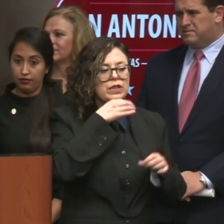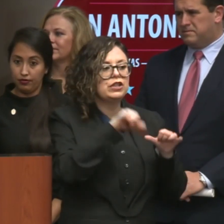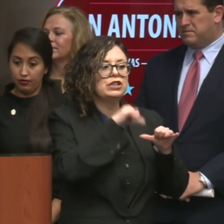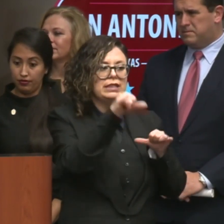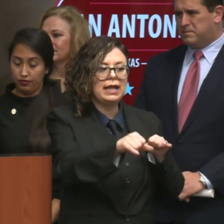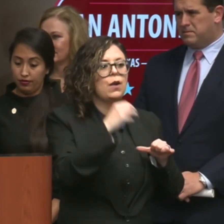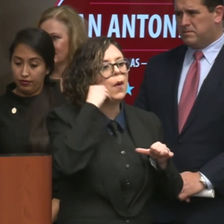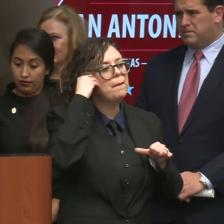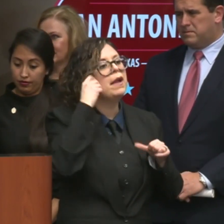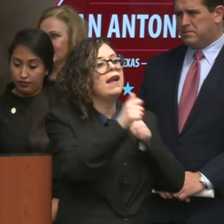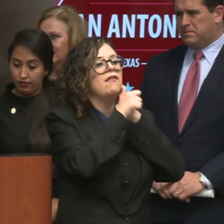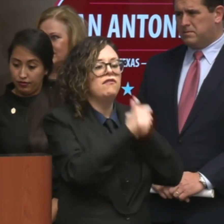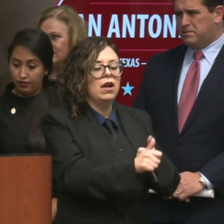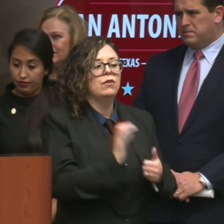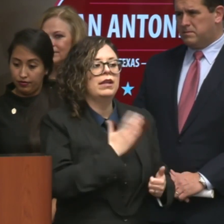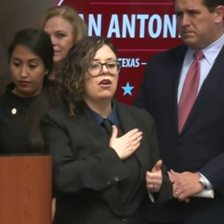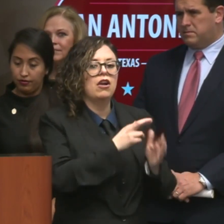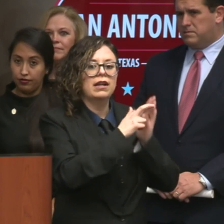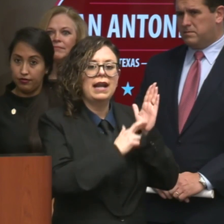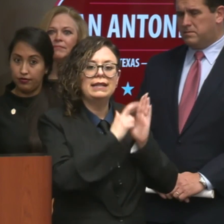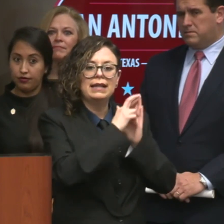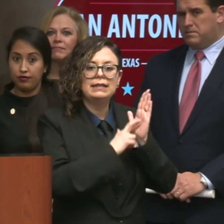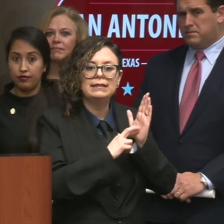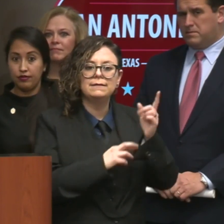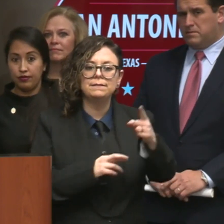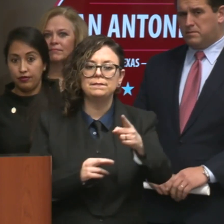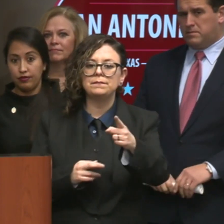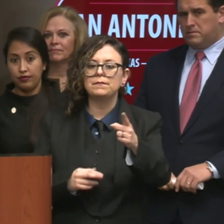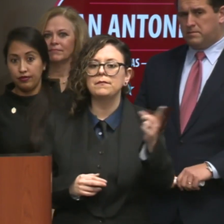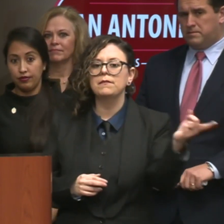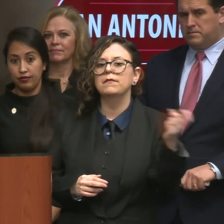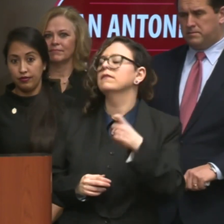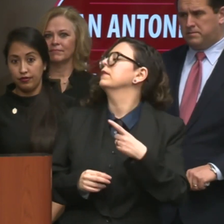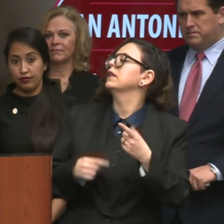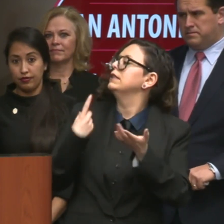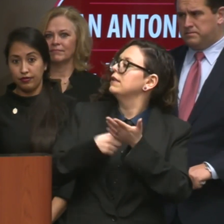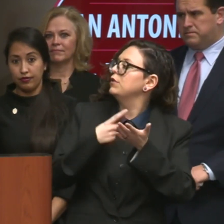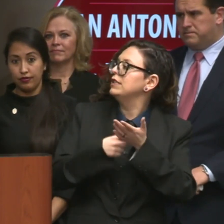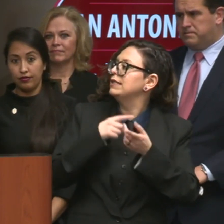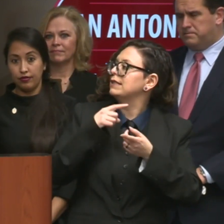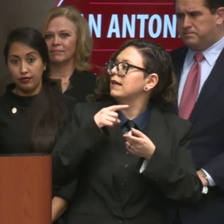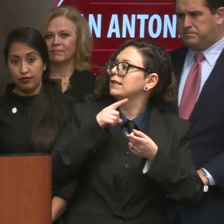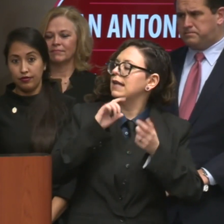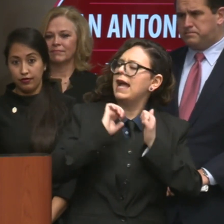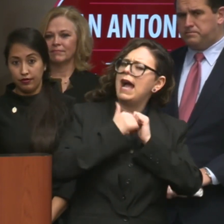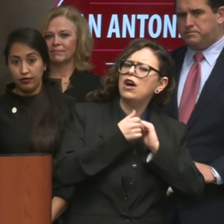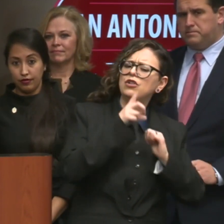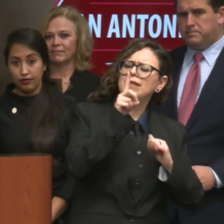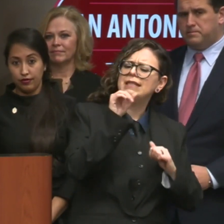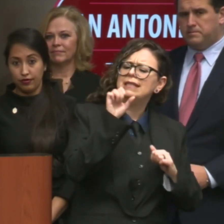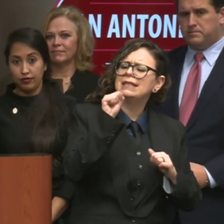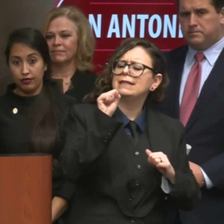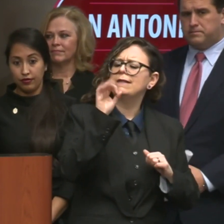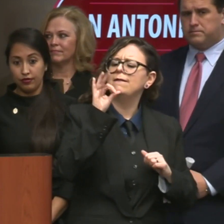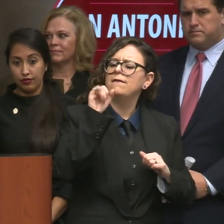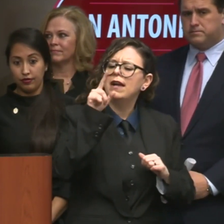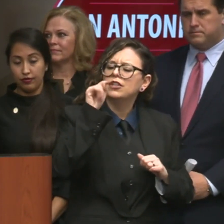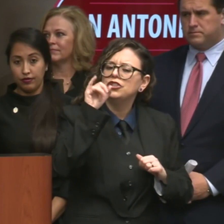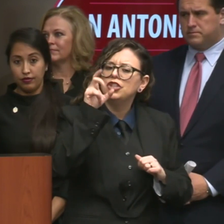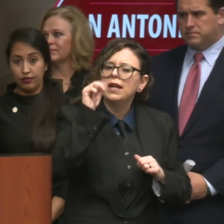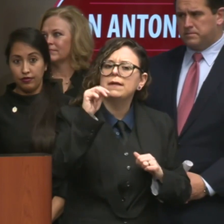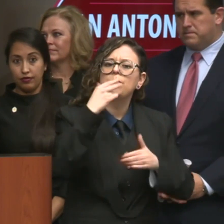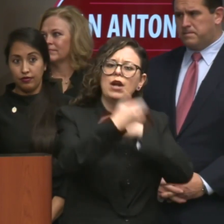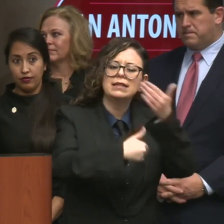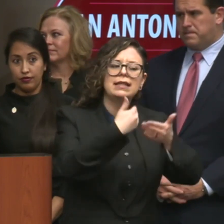home and following our guidance. Could someone address the disinfecting process as far as disinfecting, for instance, the ambulance, the rooms where they're staying,